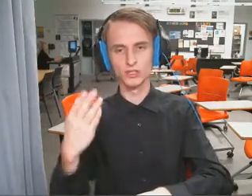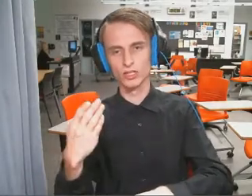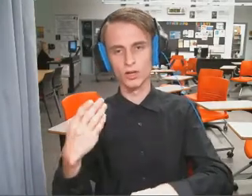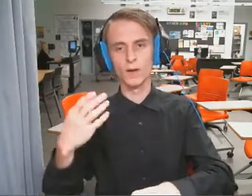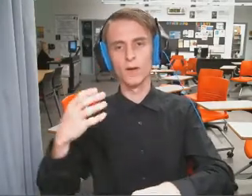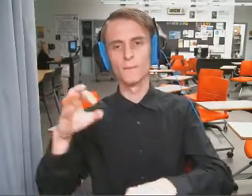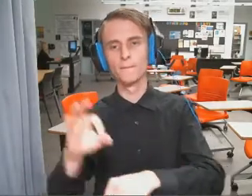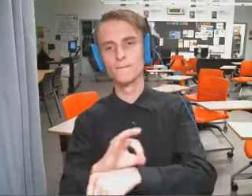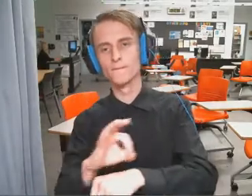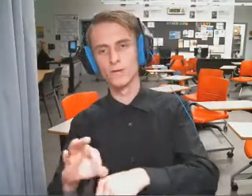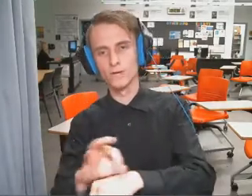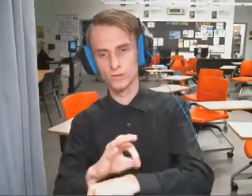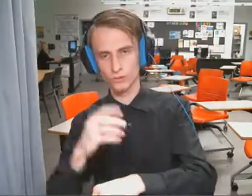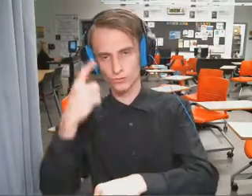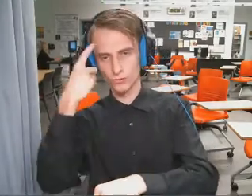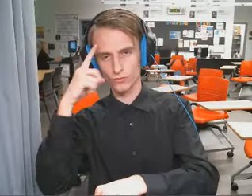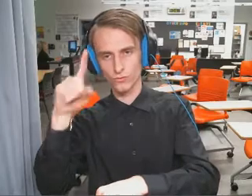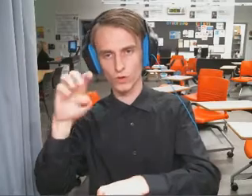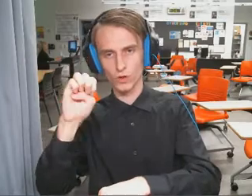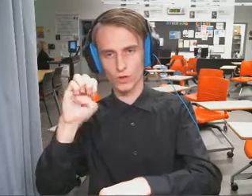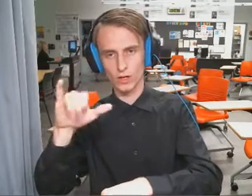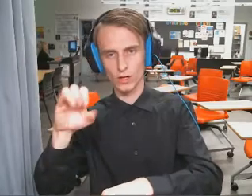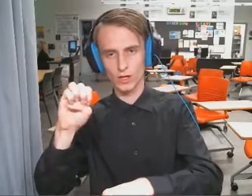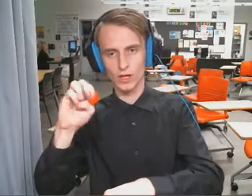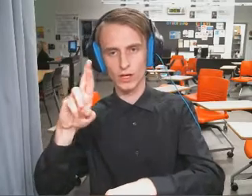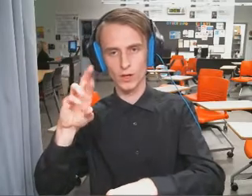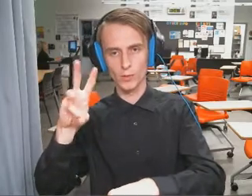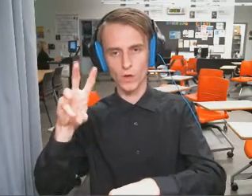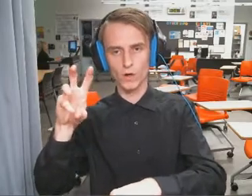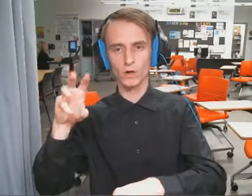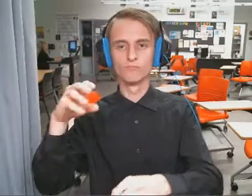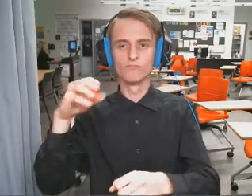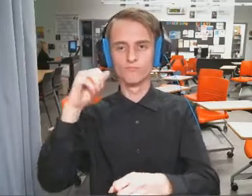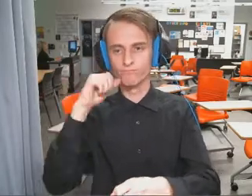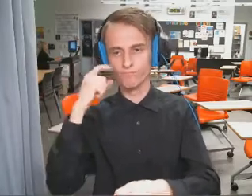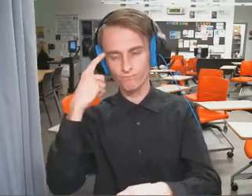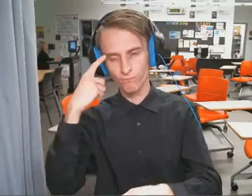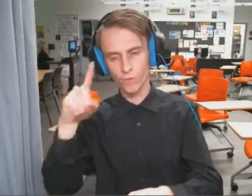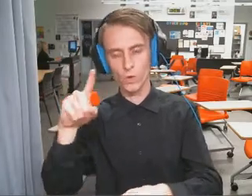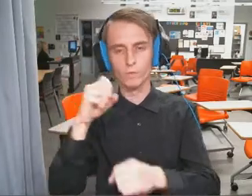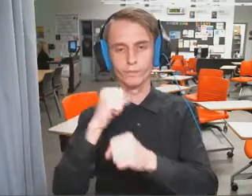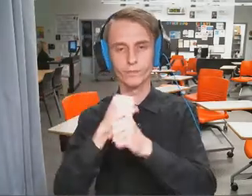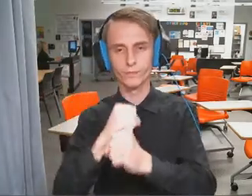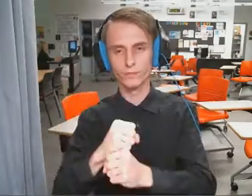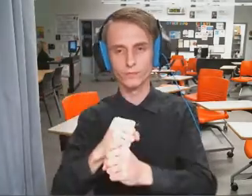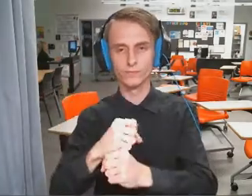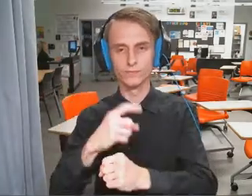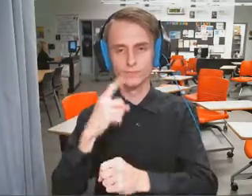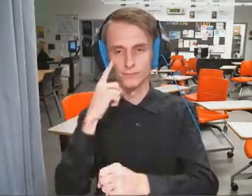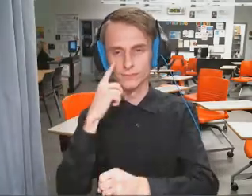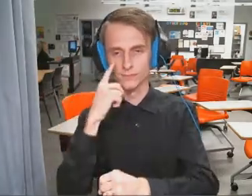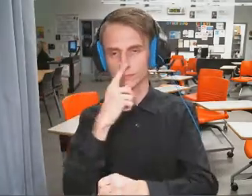is to protect that eye as much as possible. And I believe that's about it.